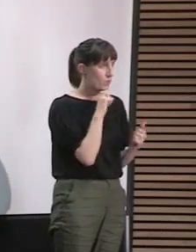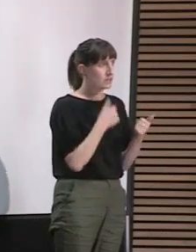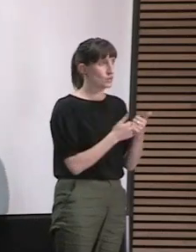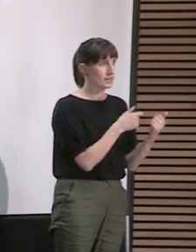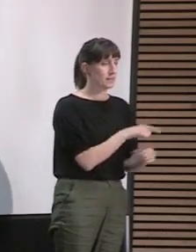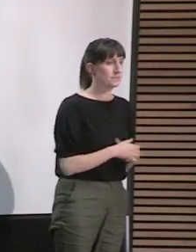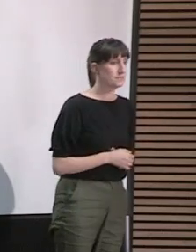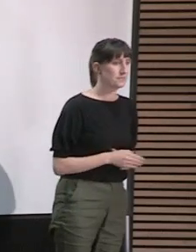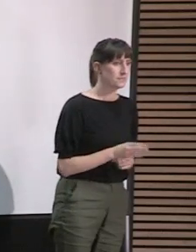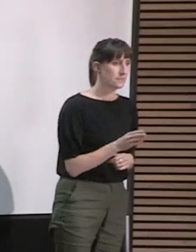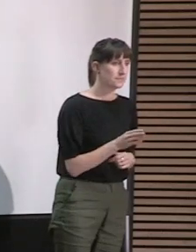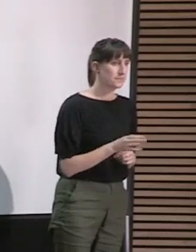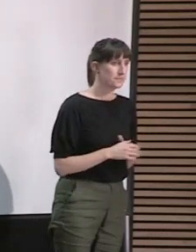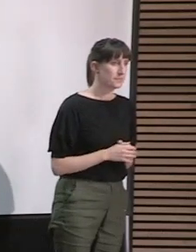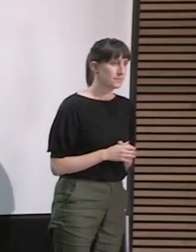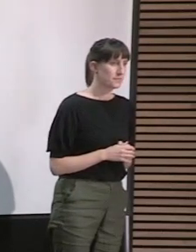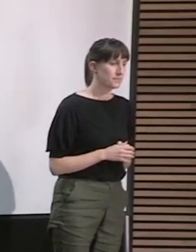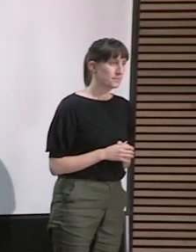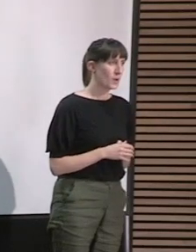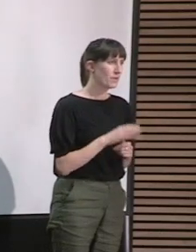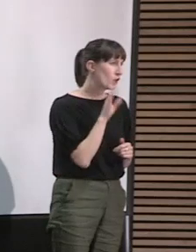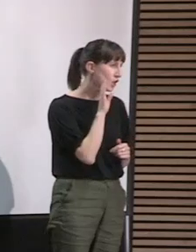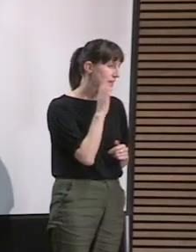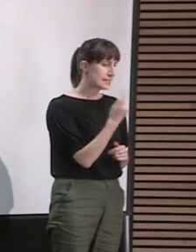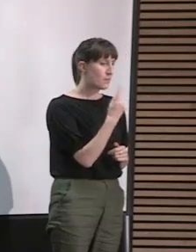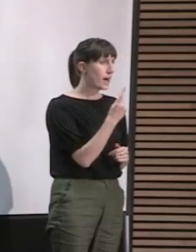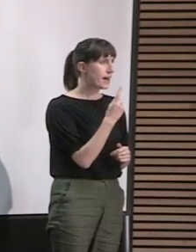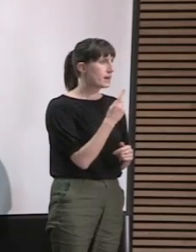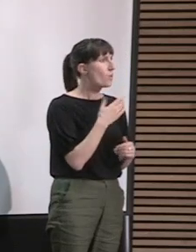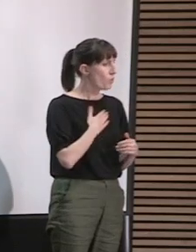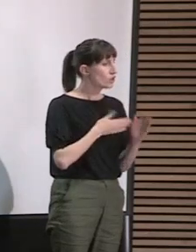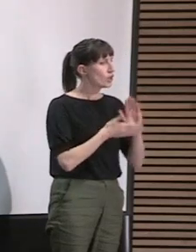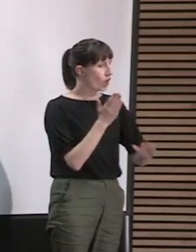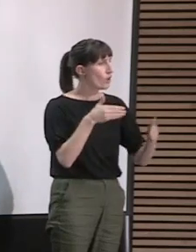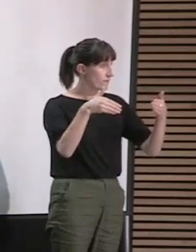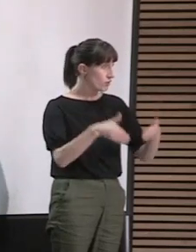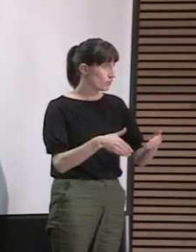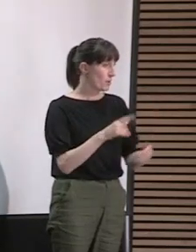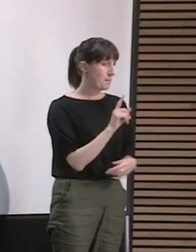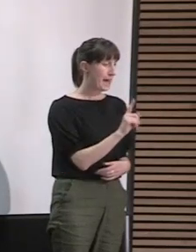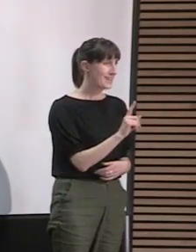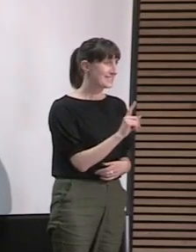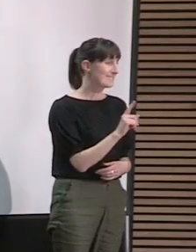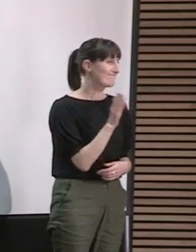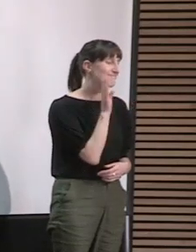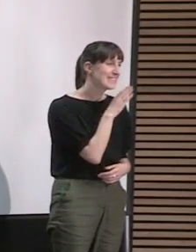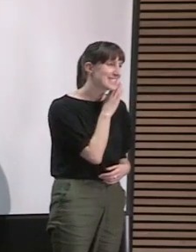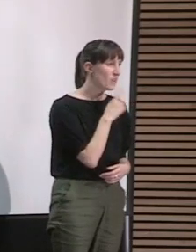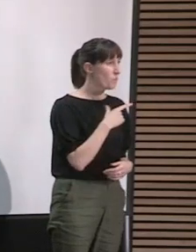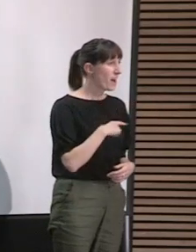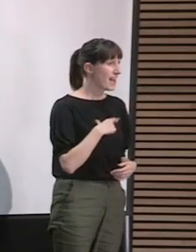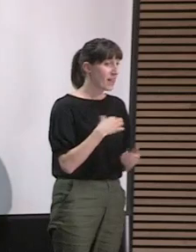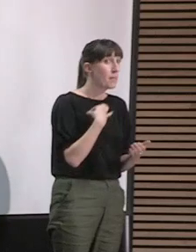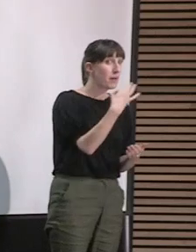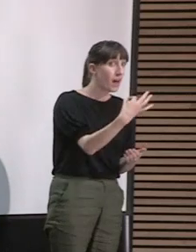thank you. We've been contacted by someone who missed a funeral today because the exemption process to get them out of Auckland was too slow. What is an acceptable